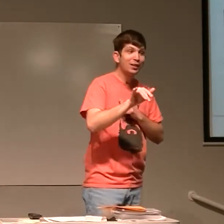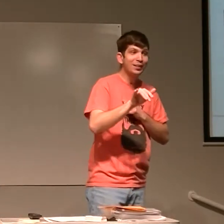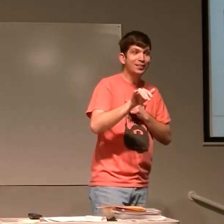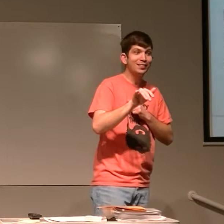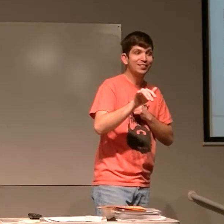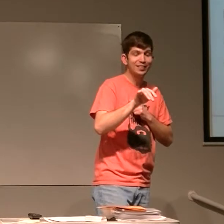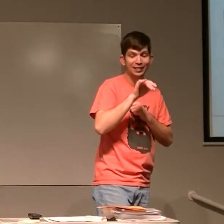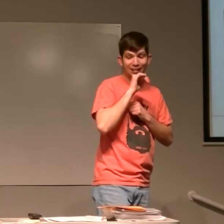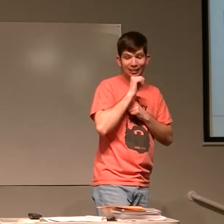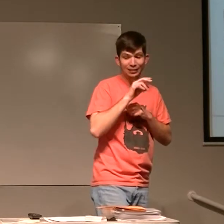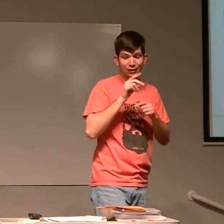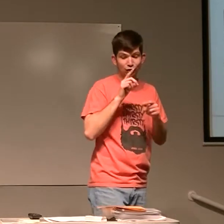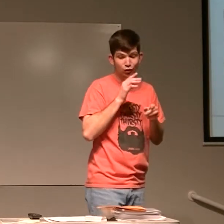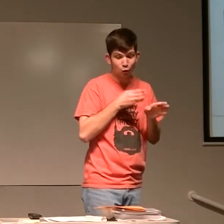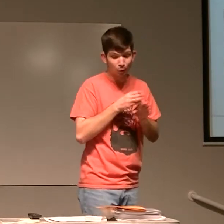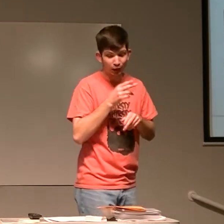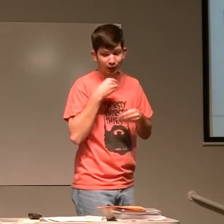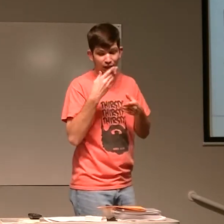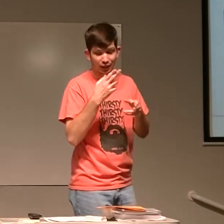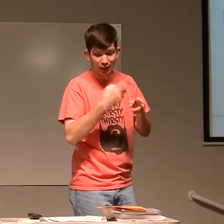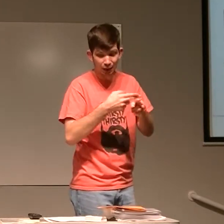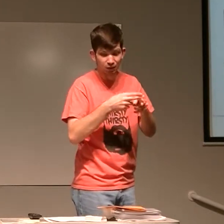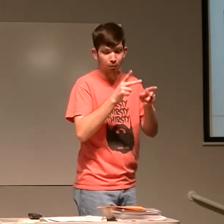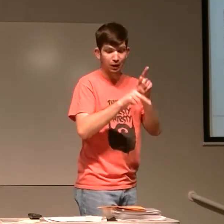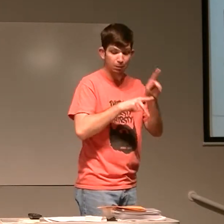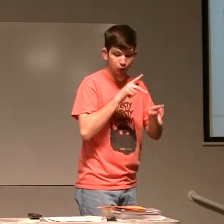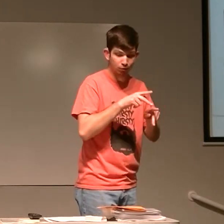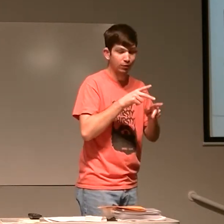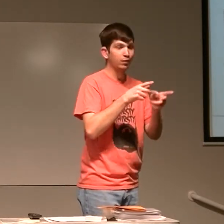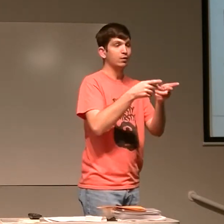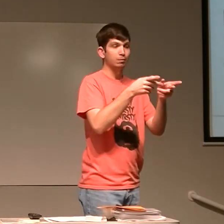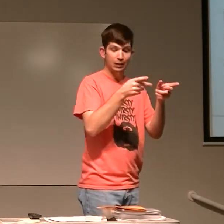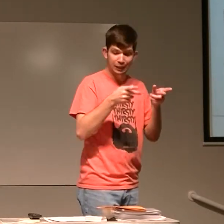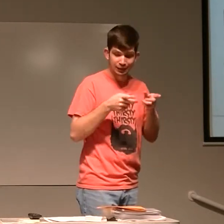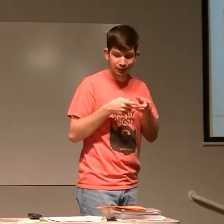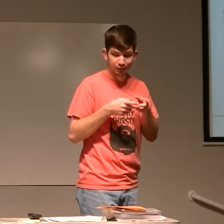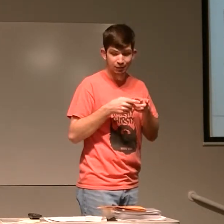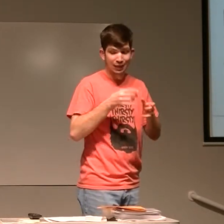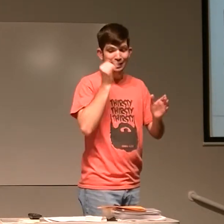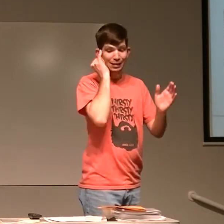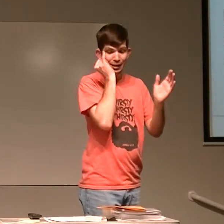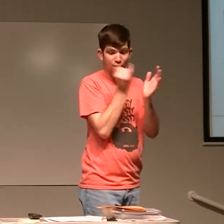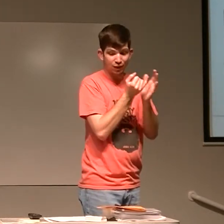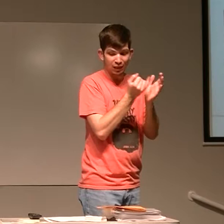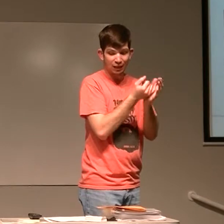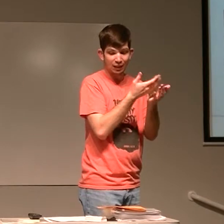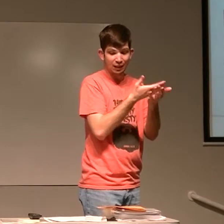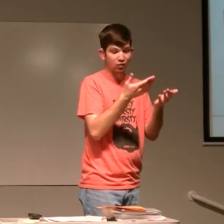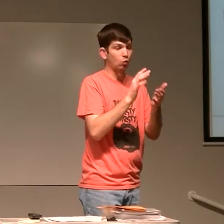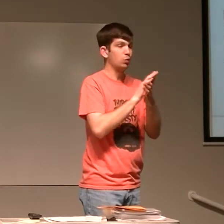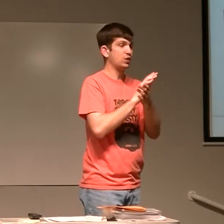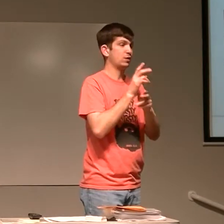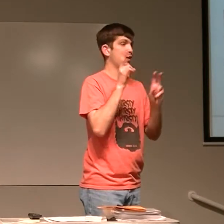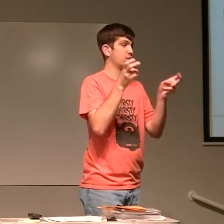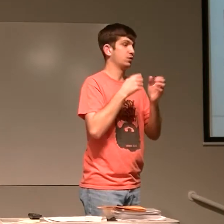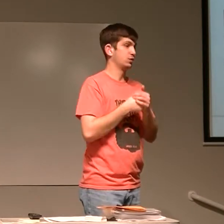Fingerspelling is normally given names of people, places, and identify a thing or movie title.